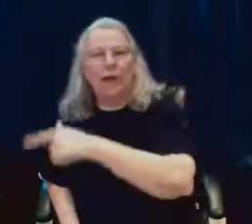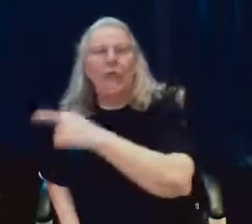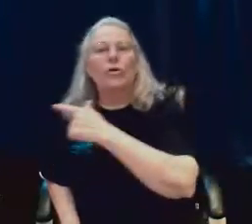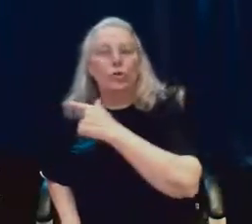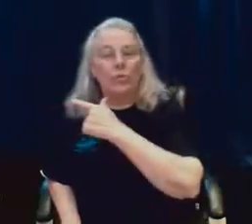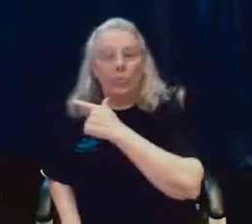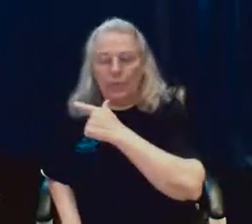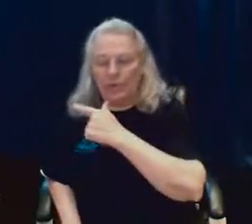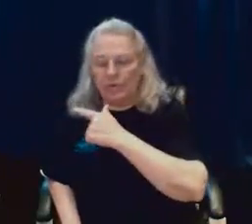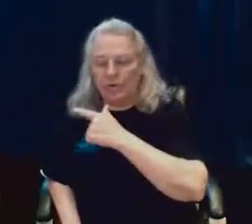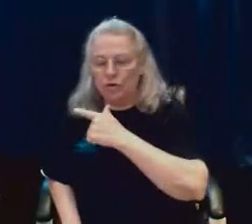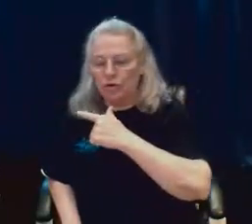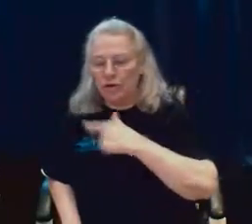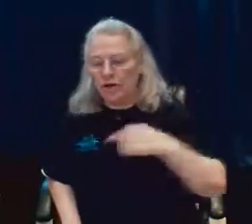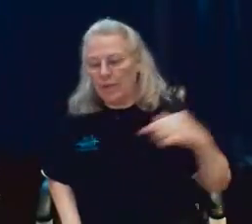around a group of people that you're talking about.